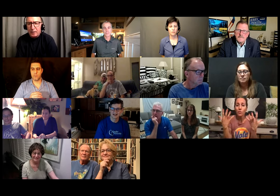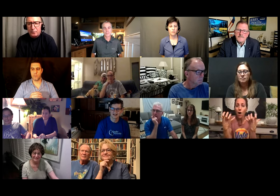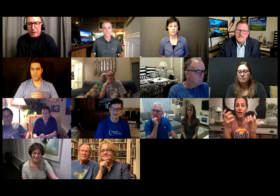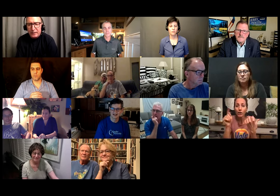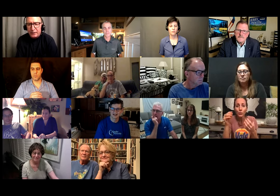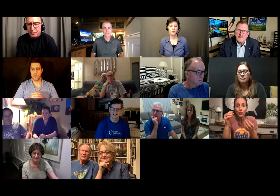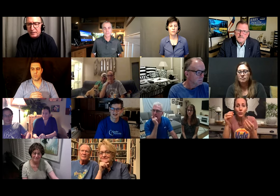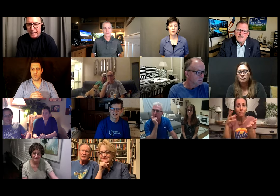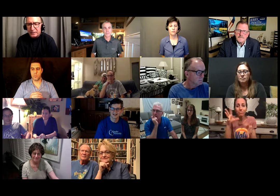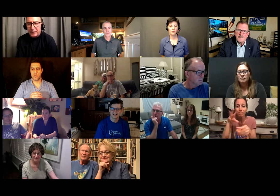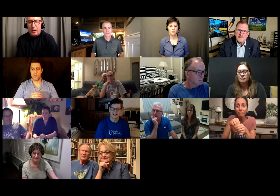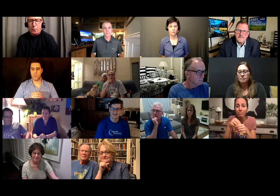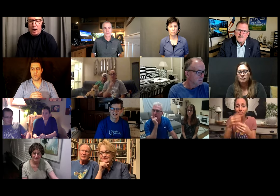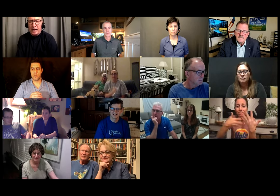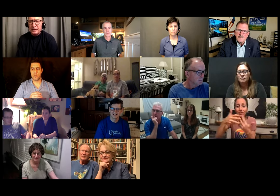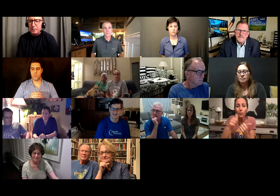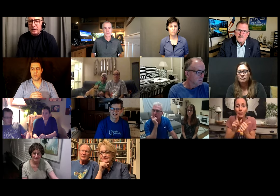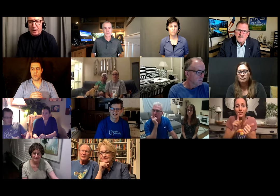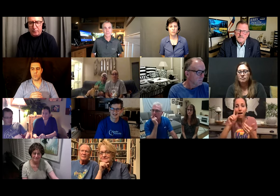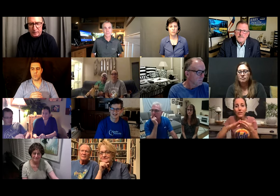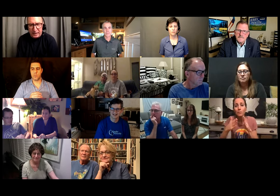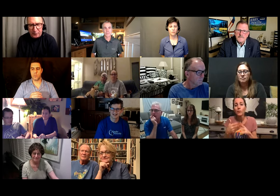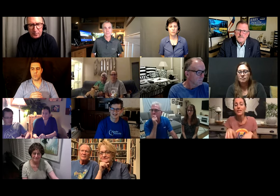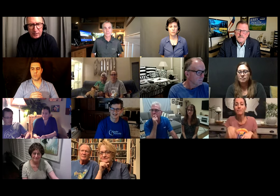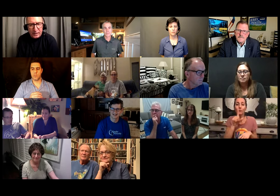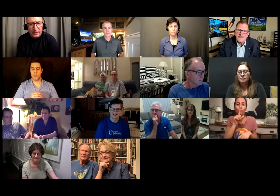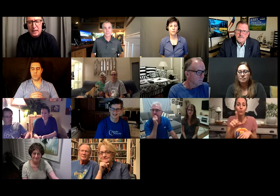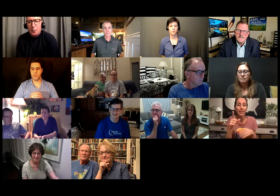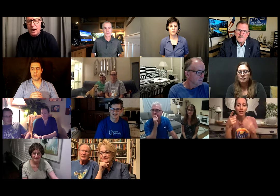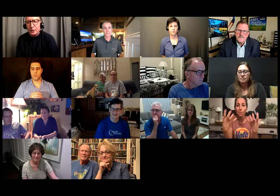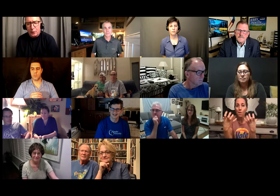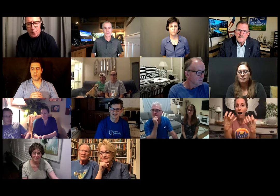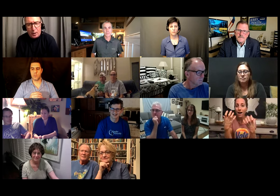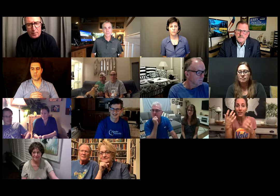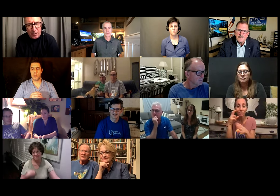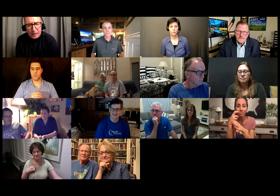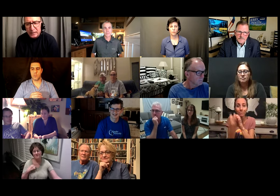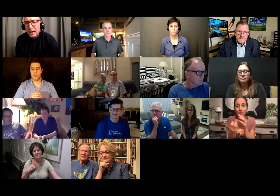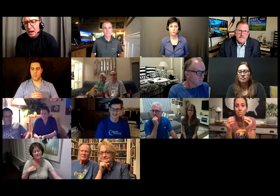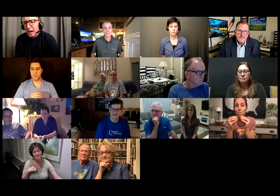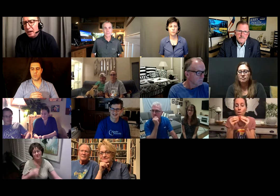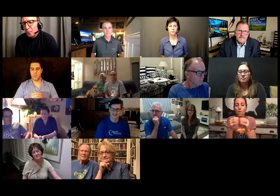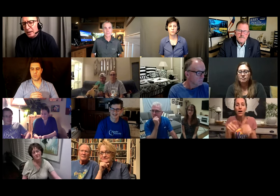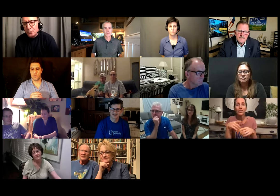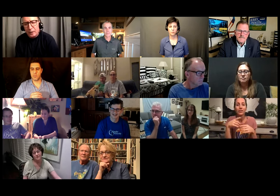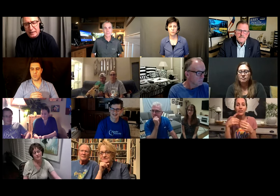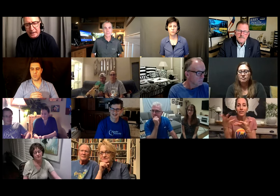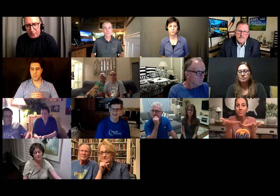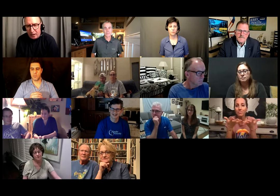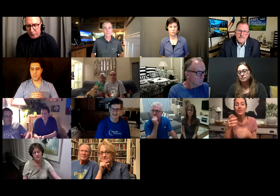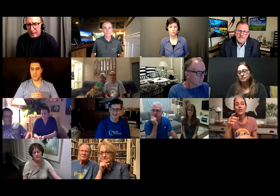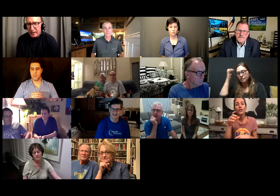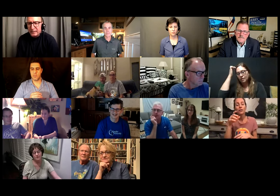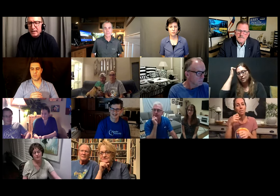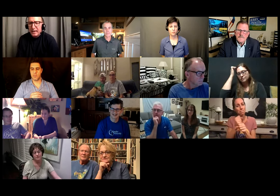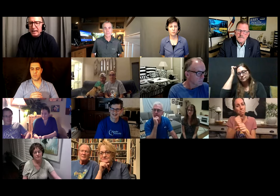are really enthusiastic about wanting to be involved with the deaf community, wanting to learn more about us, wanting to really get